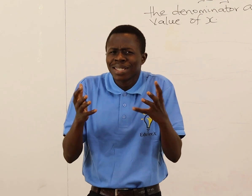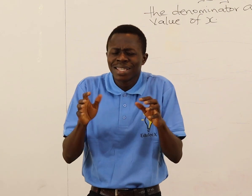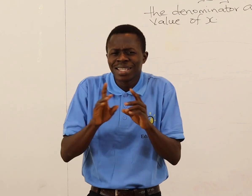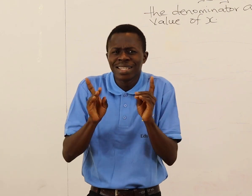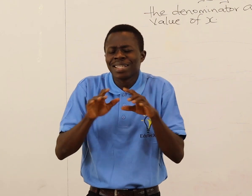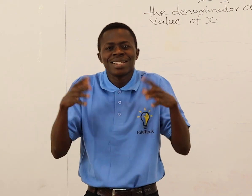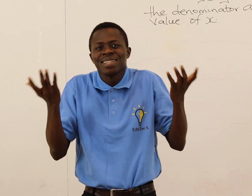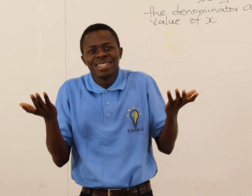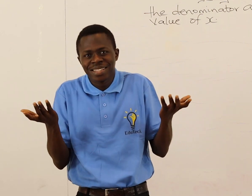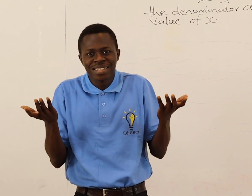what is our objective?